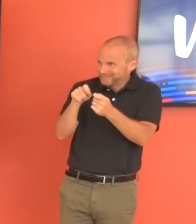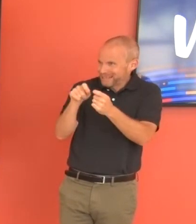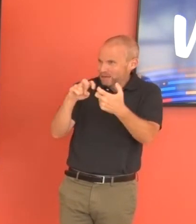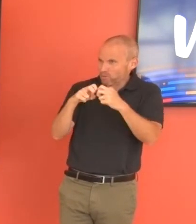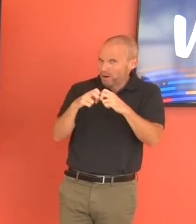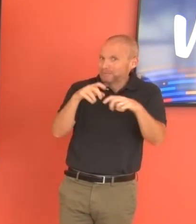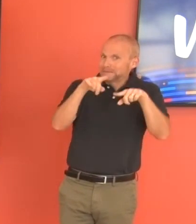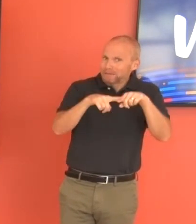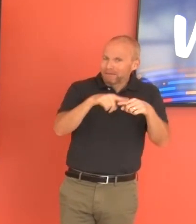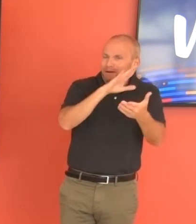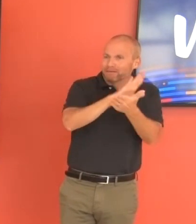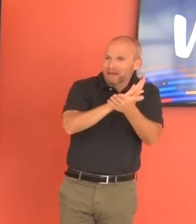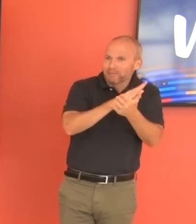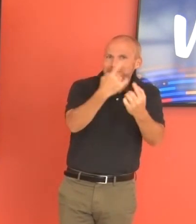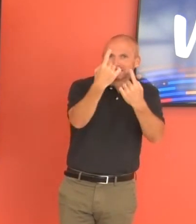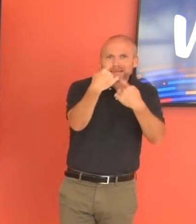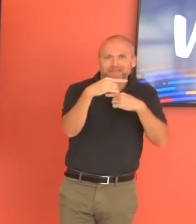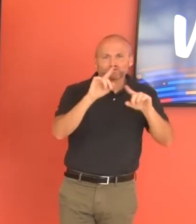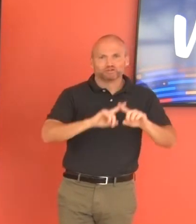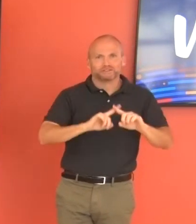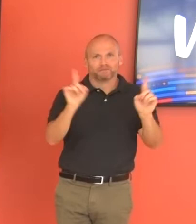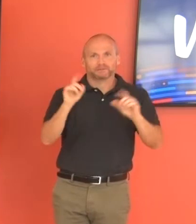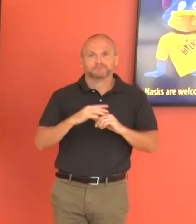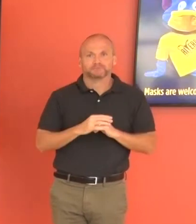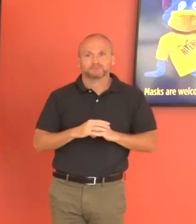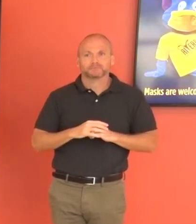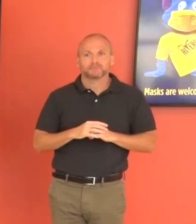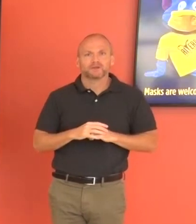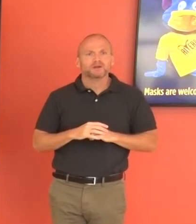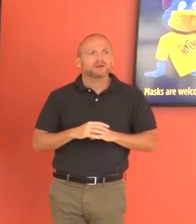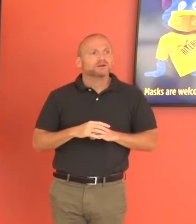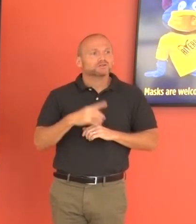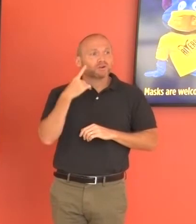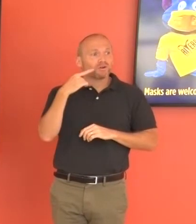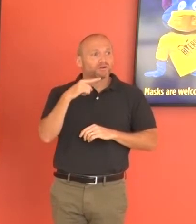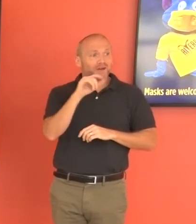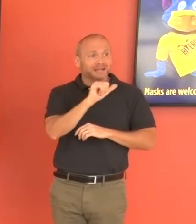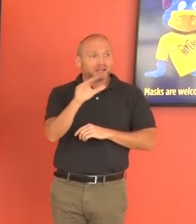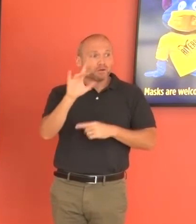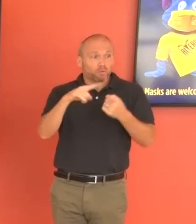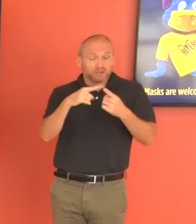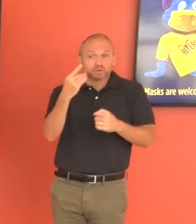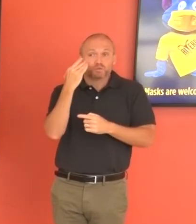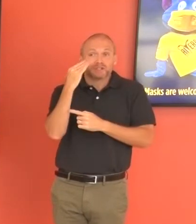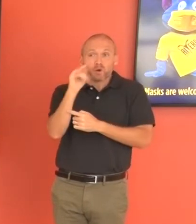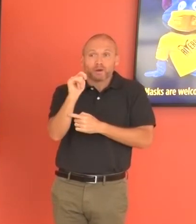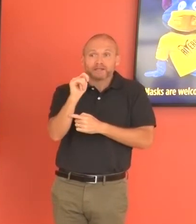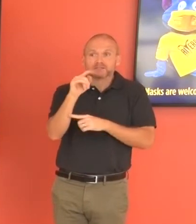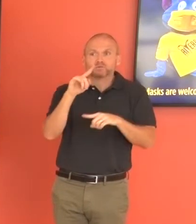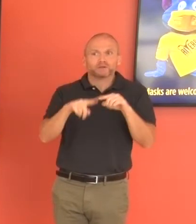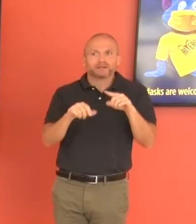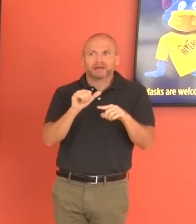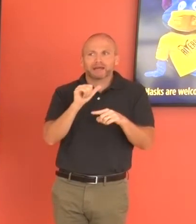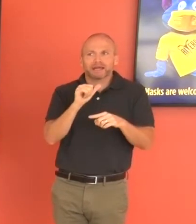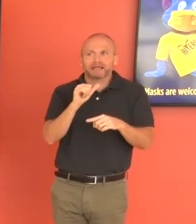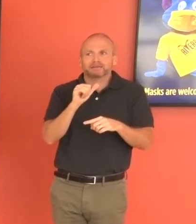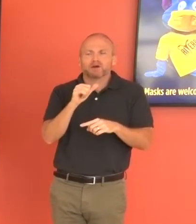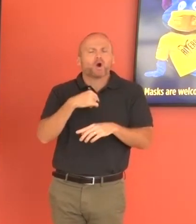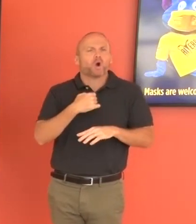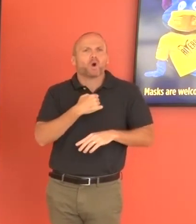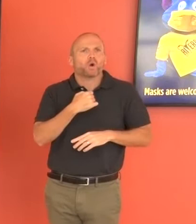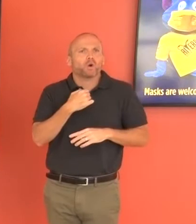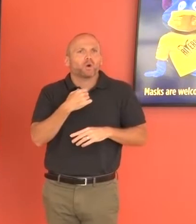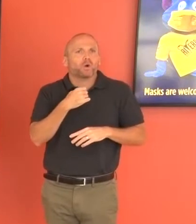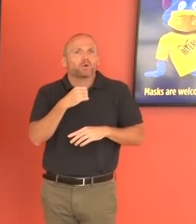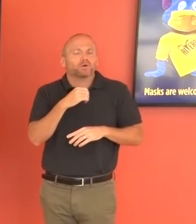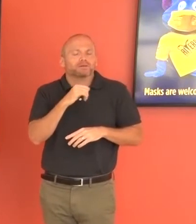learning institution. Once we're aware of something, you can't unsee it. So once things are brought to our attention, that's when we have to say, okay, how do